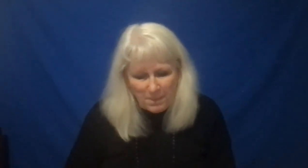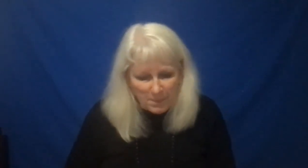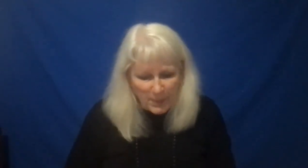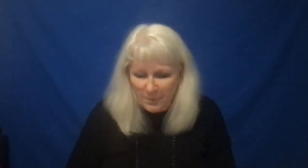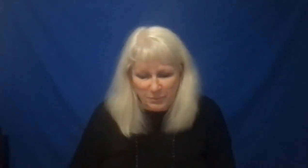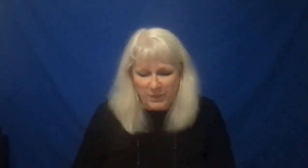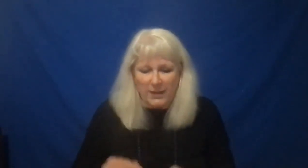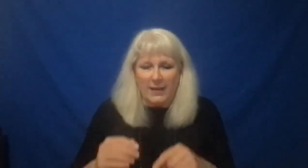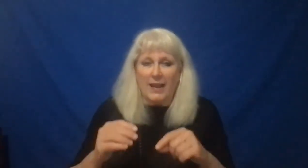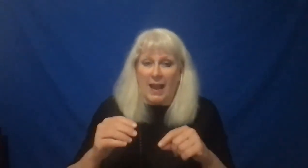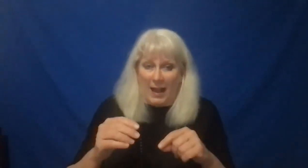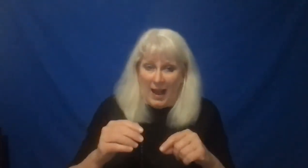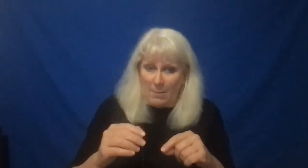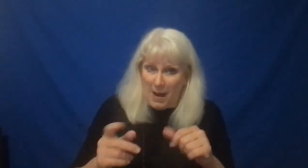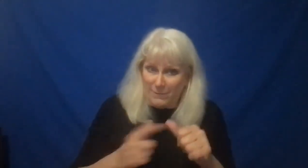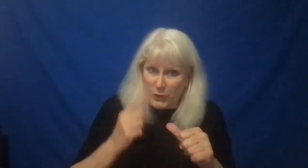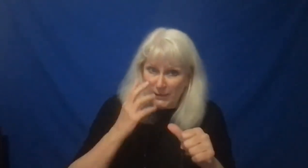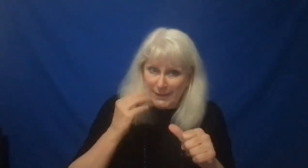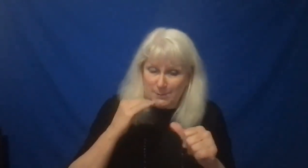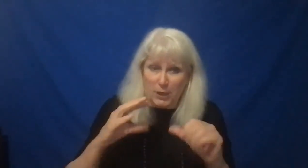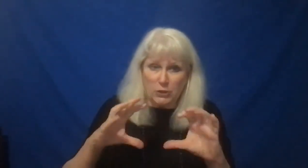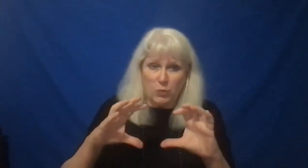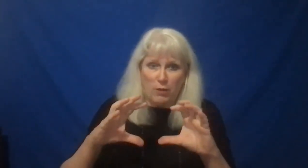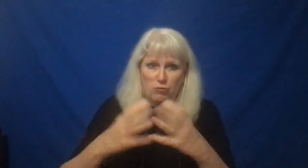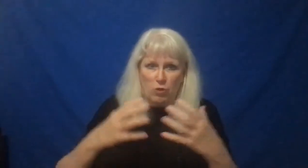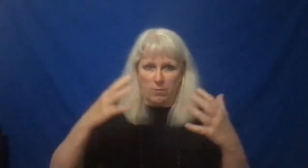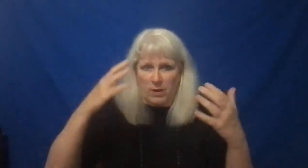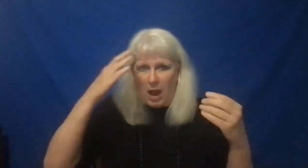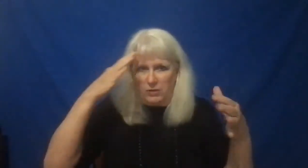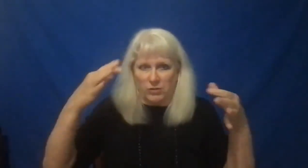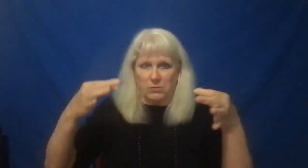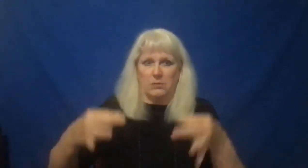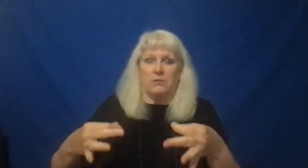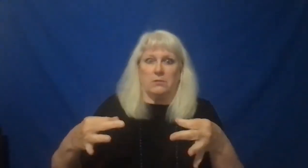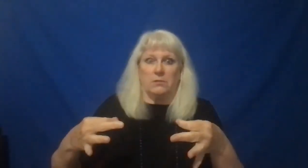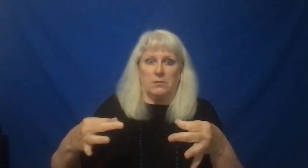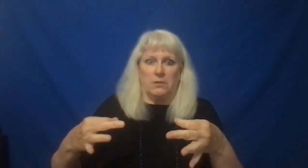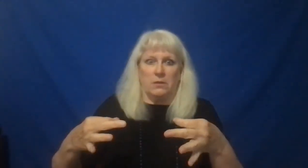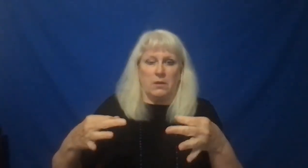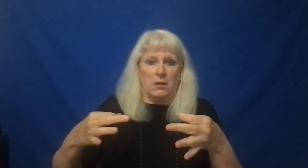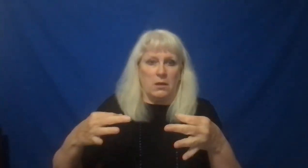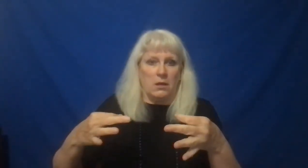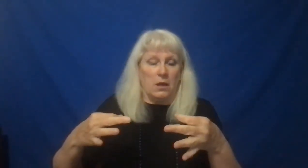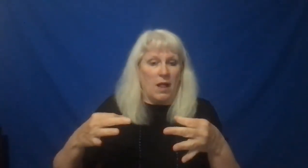group conscience. And that's not easy. That is not easy to do. Arriving at a group